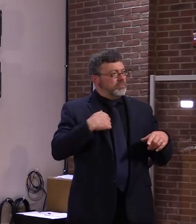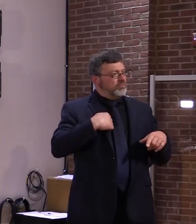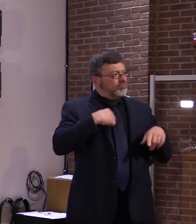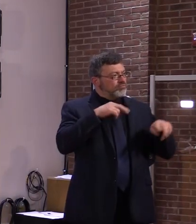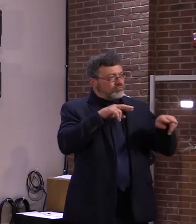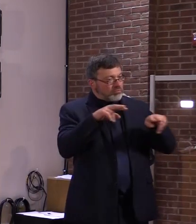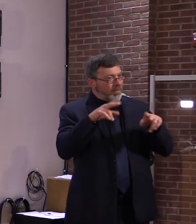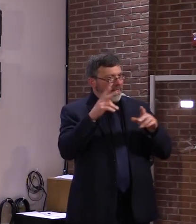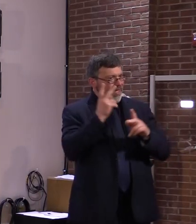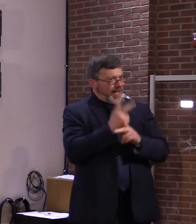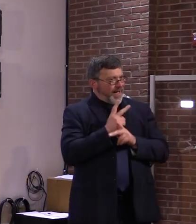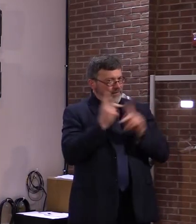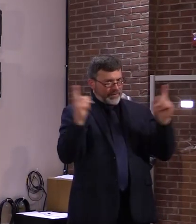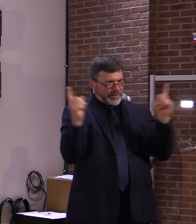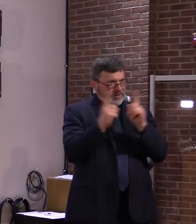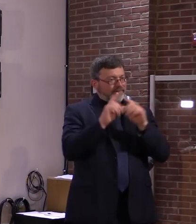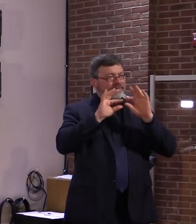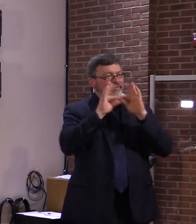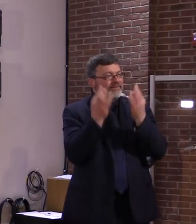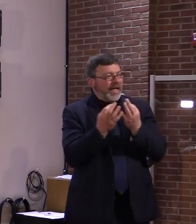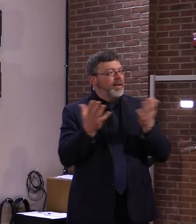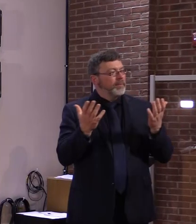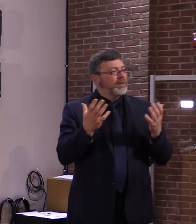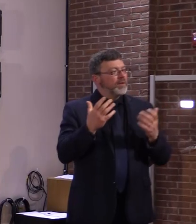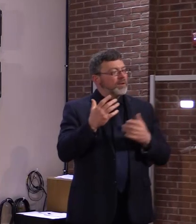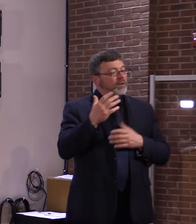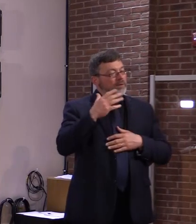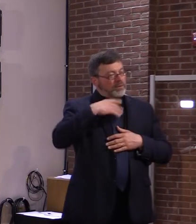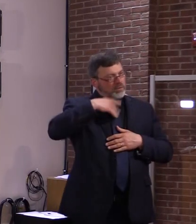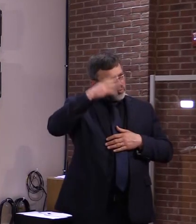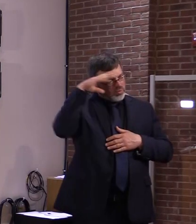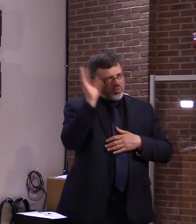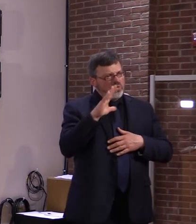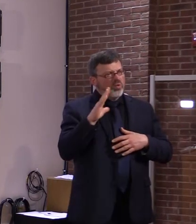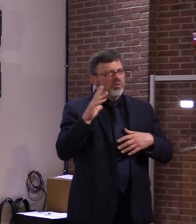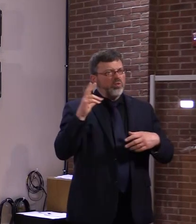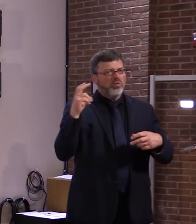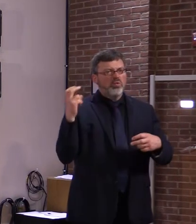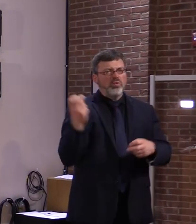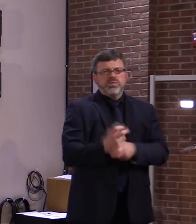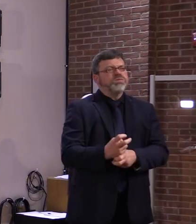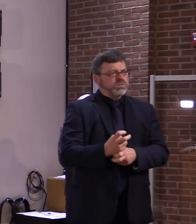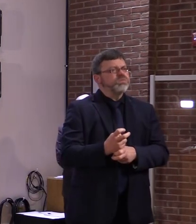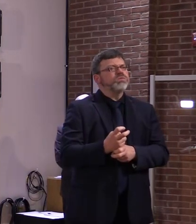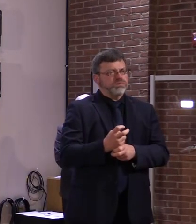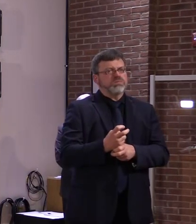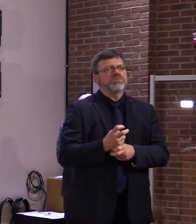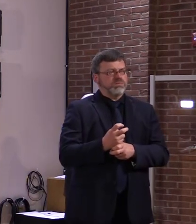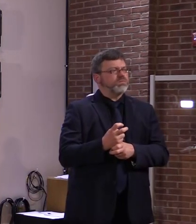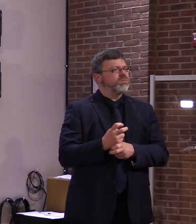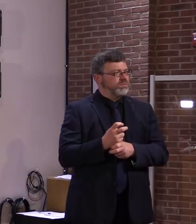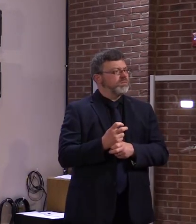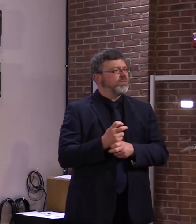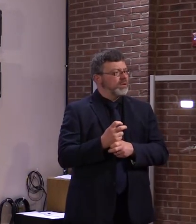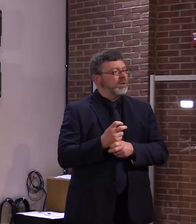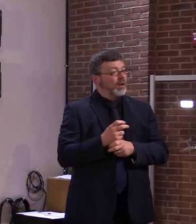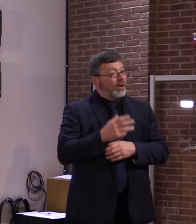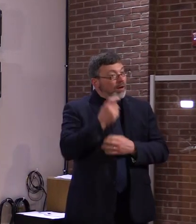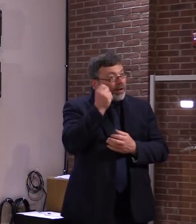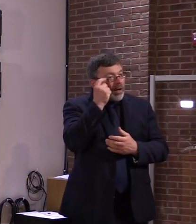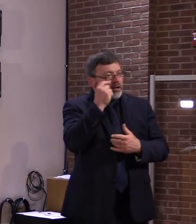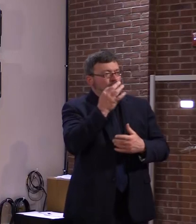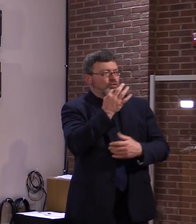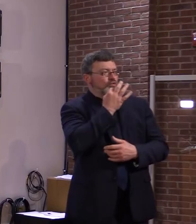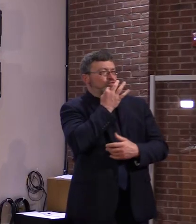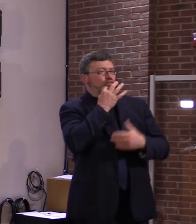doubt how hard that has been. But now we are finally at a point where stopping the spread is actually pretty